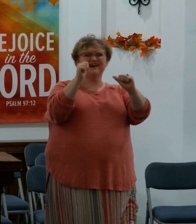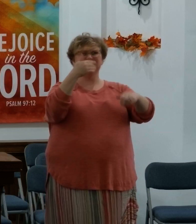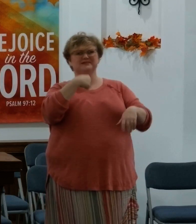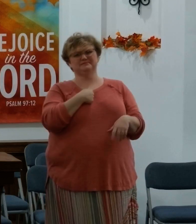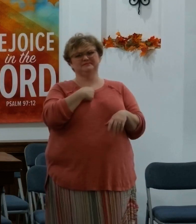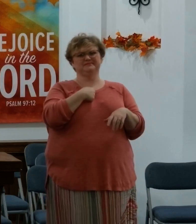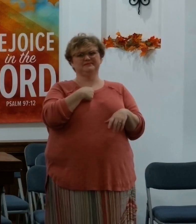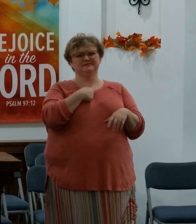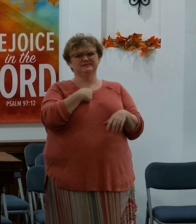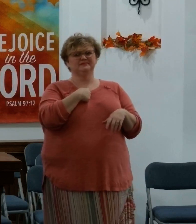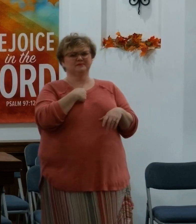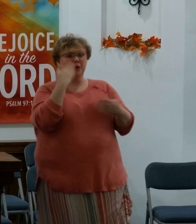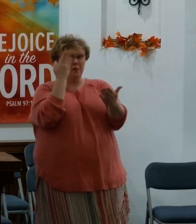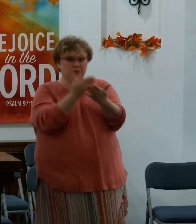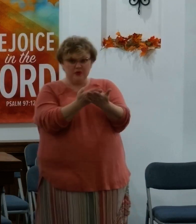try me,